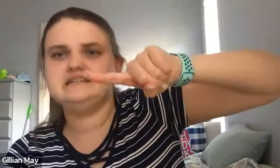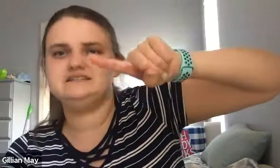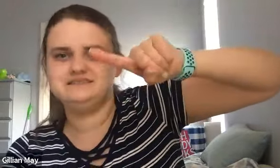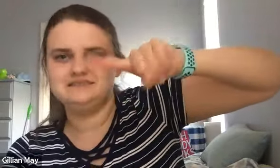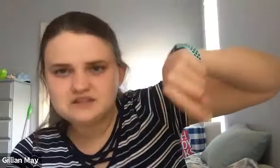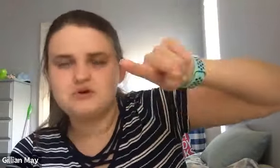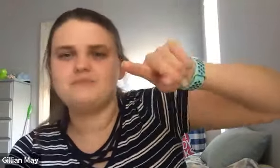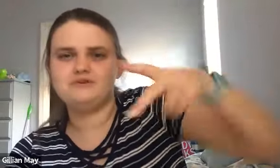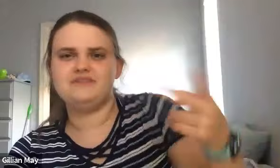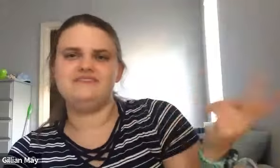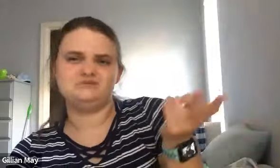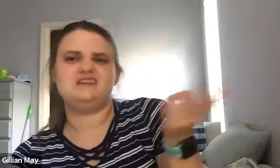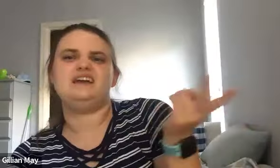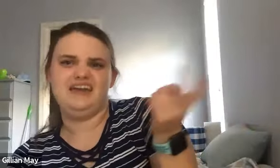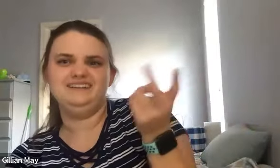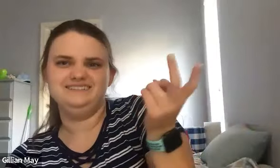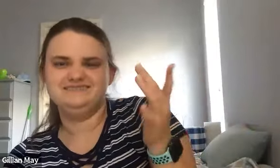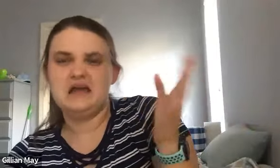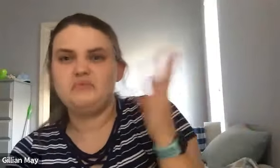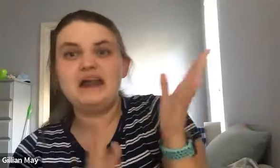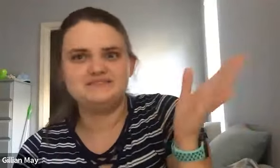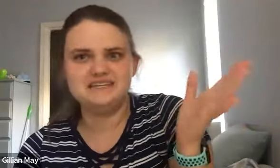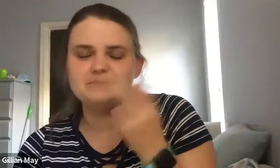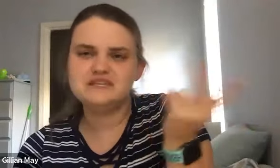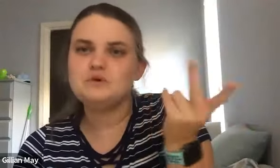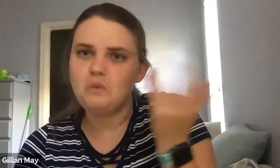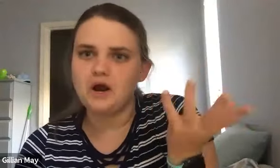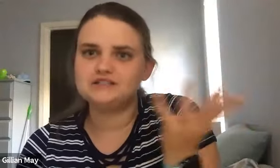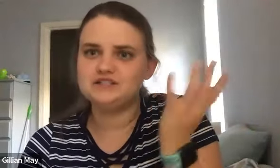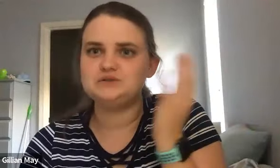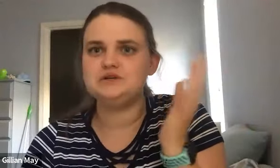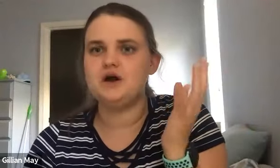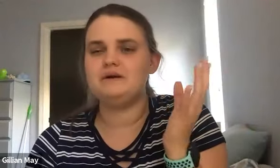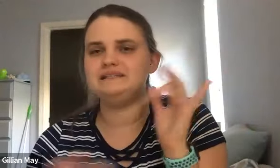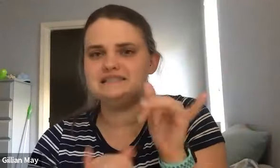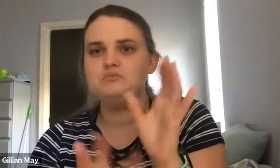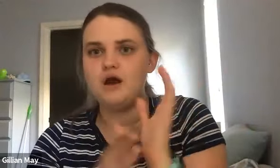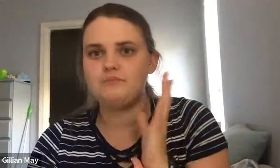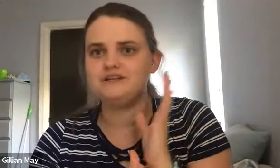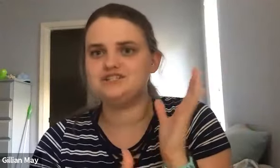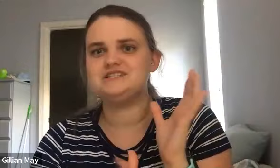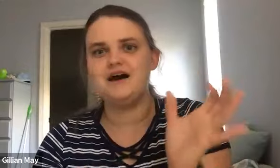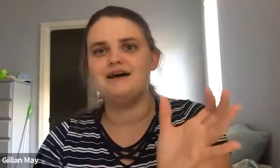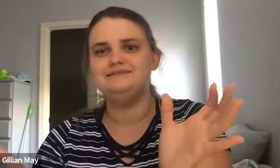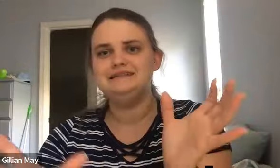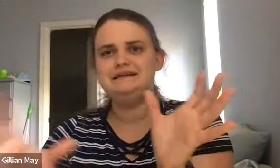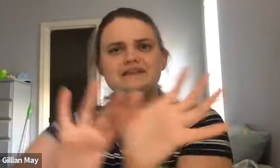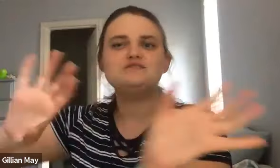isn't the proper, and then this one's like ain't. That I've seen, but this one works too, you know, and it's still proper. It's just not. That's the way